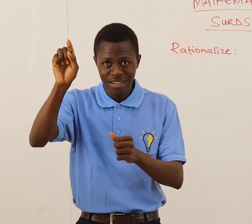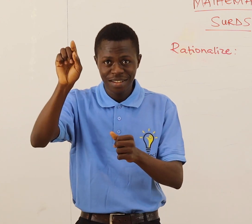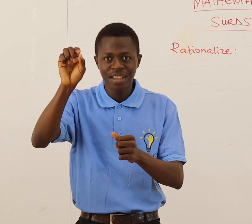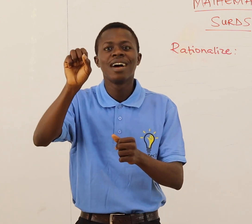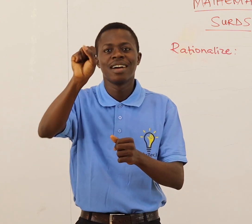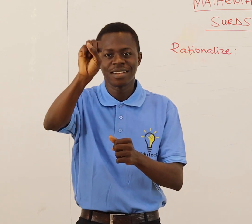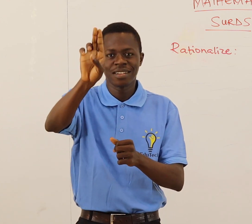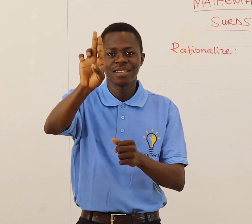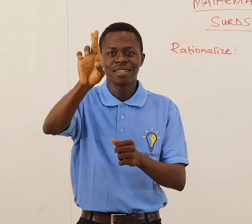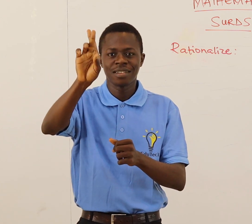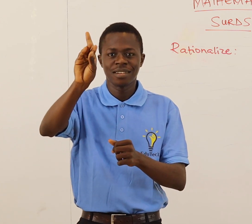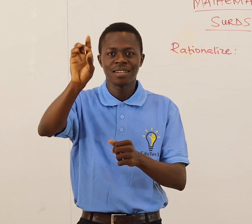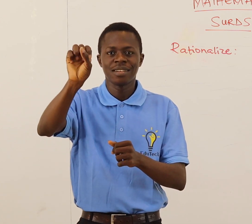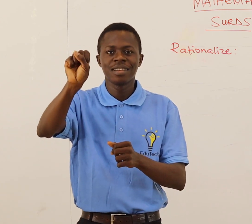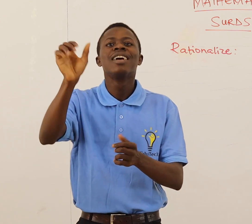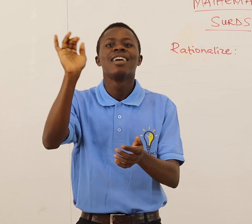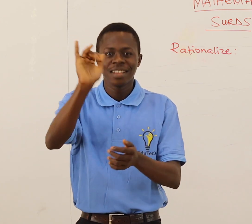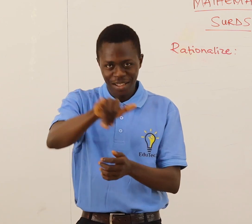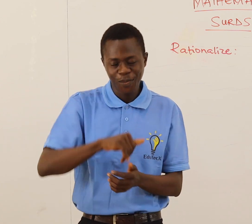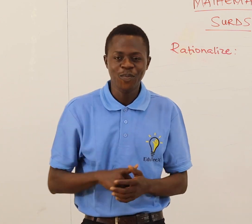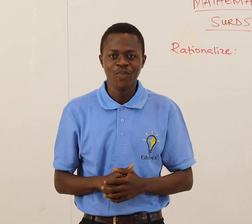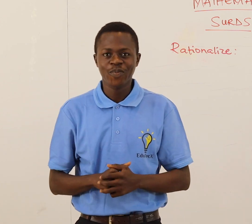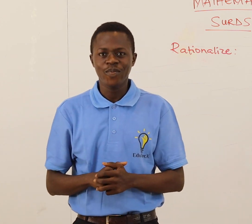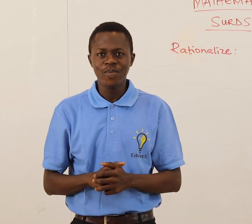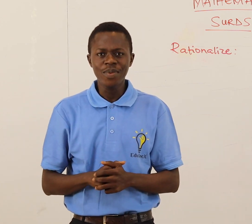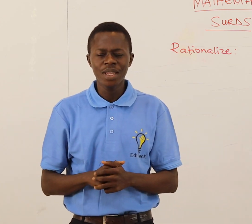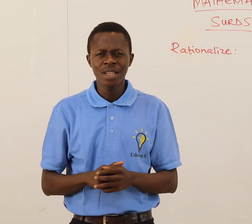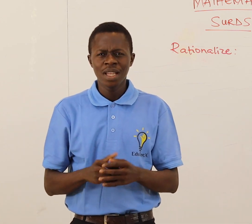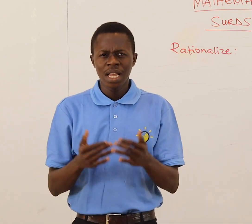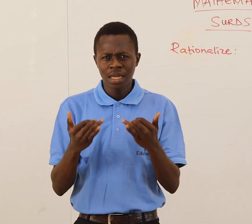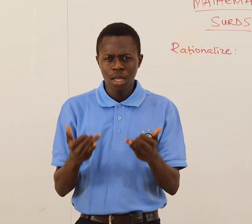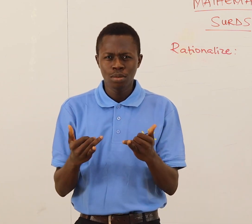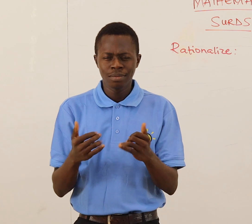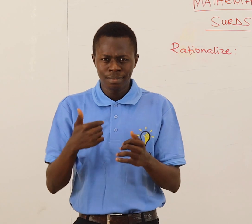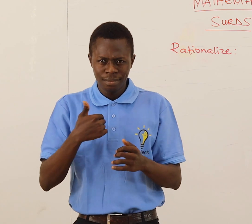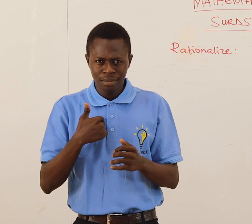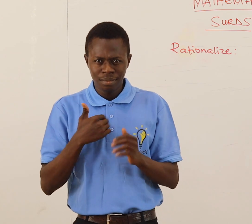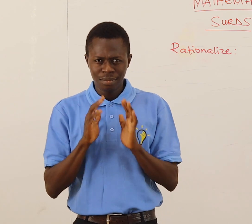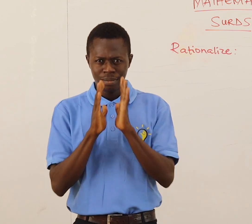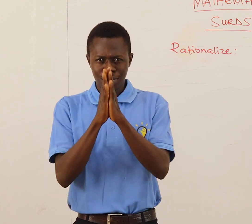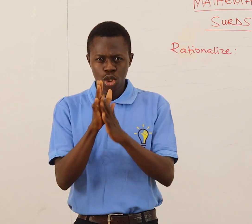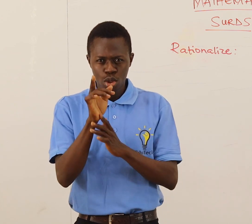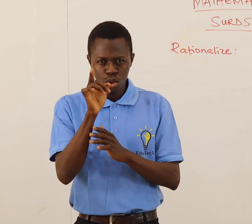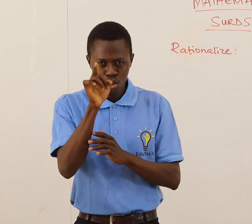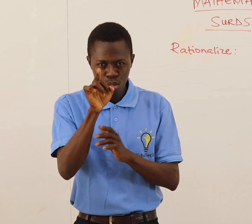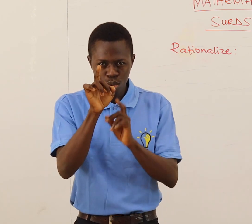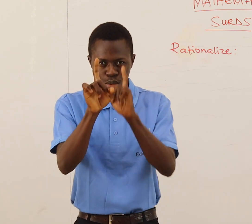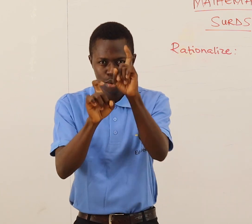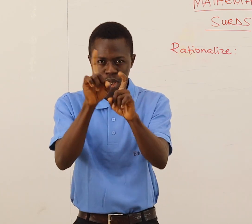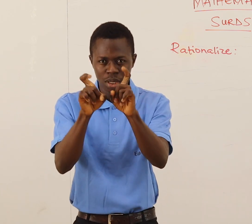Do you remember surds? Yes. In our previous lesson, we talked about it. So today, we